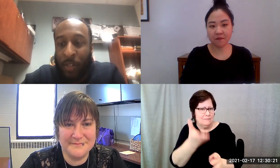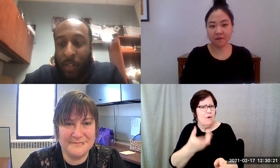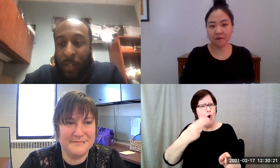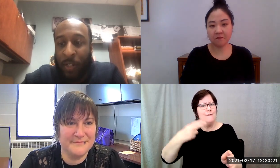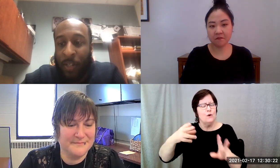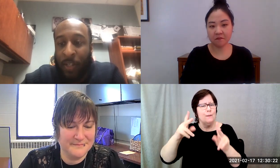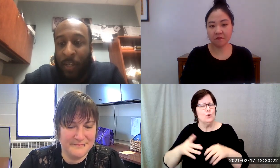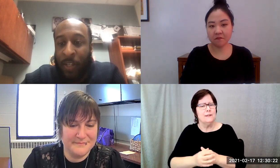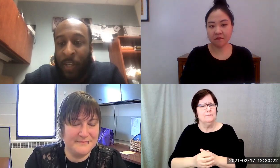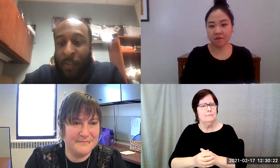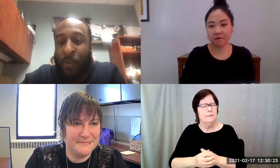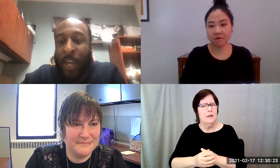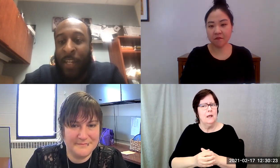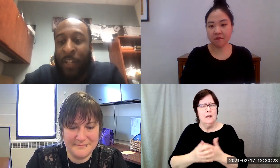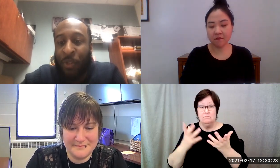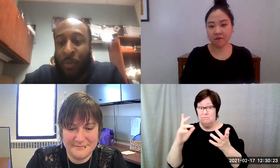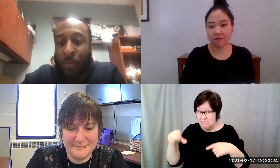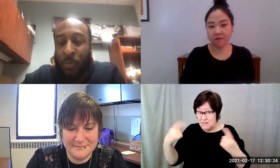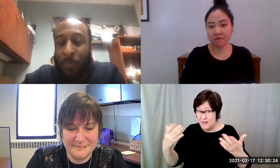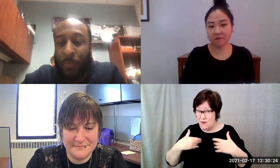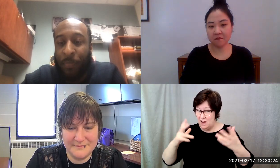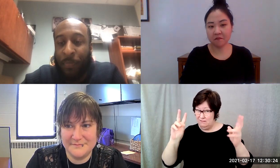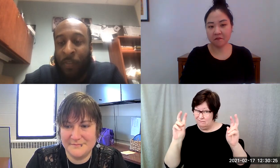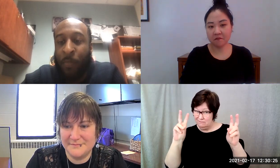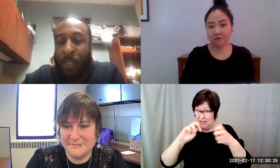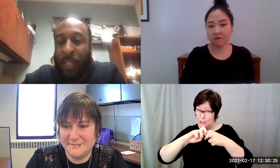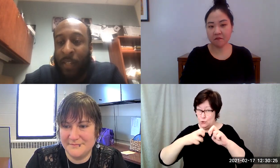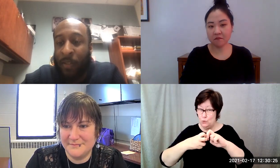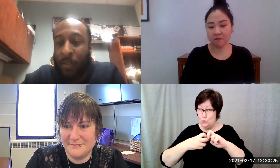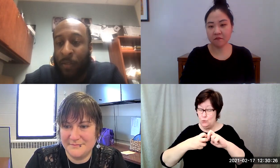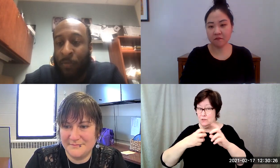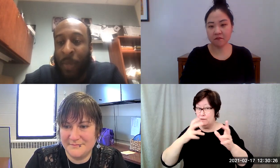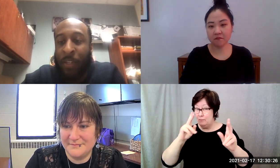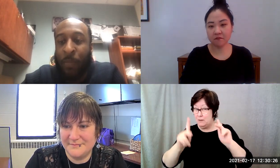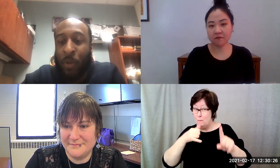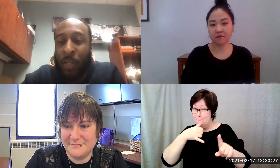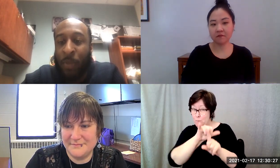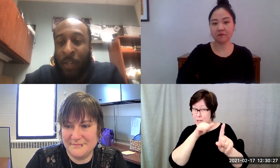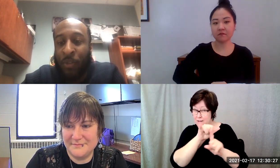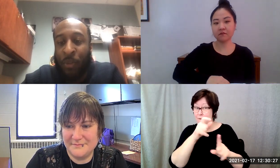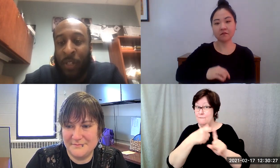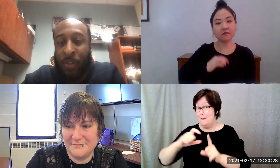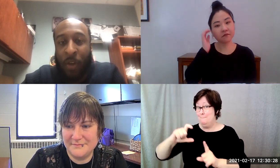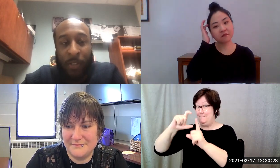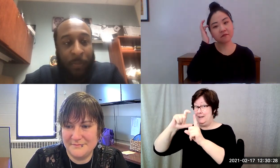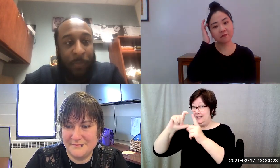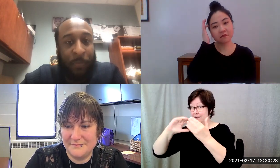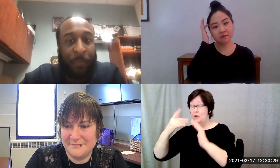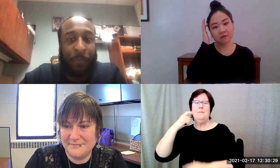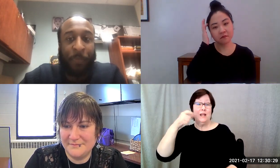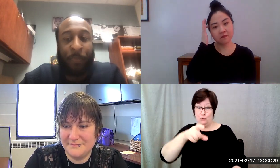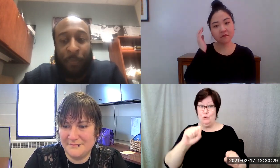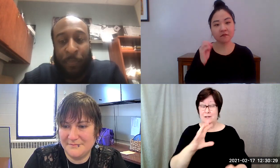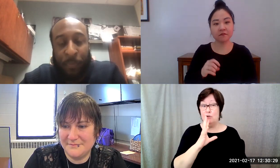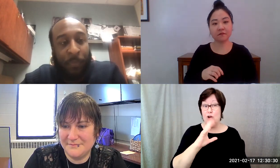person? Ever had issues of bullying from that community because you can talk?